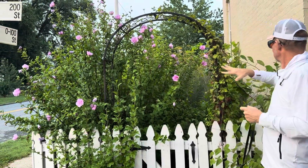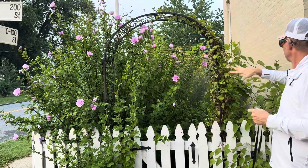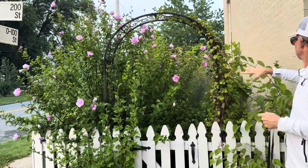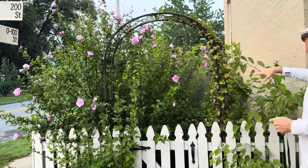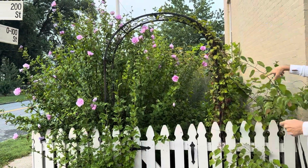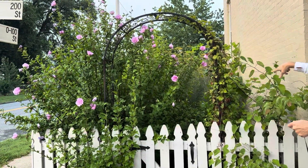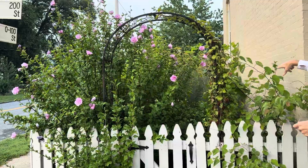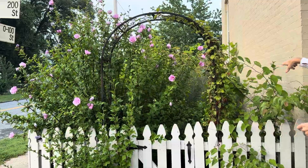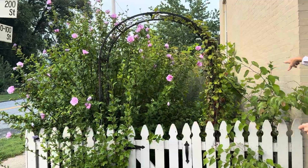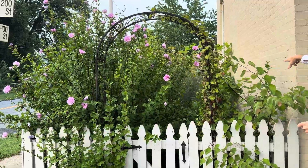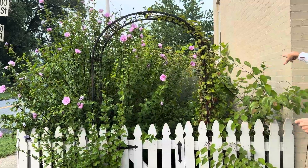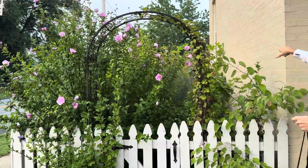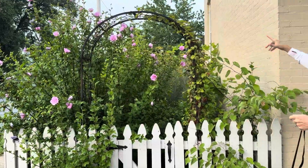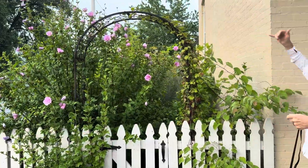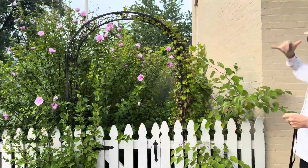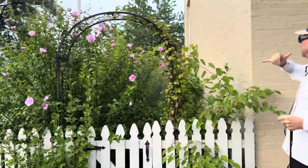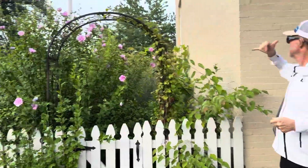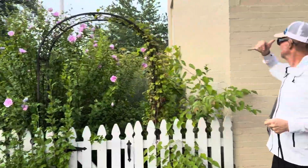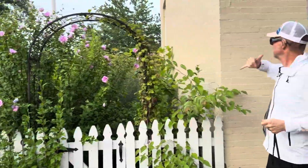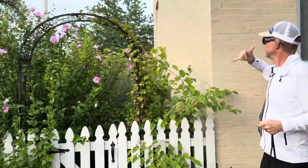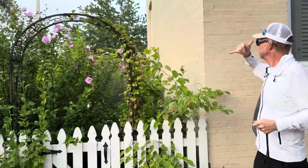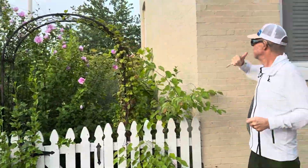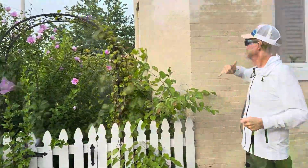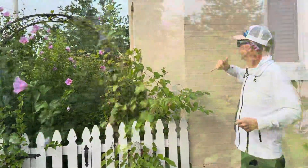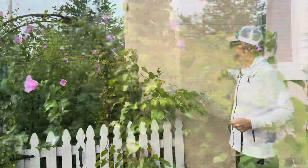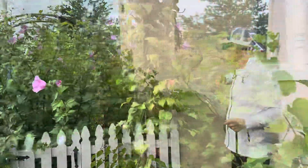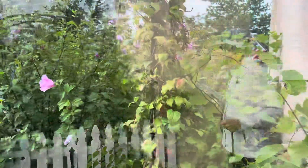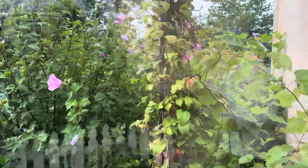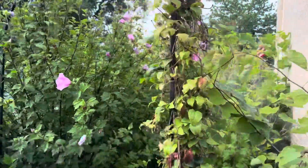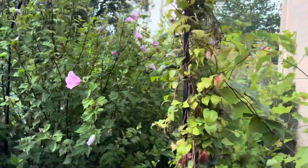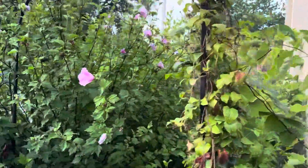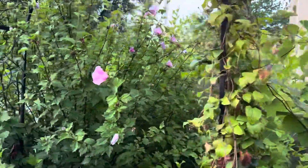This is really beautiful. Wow.